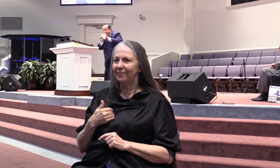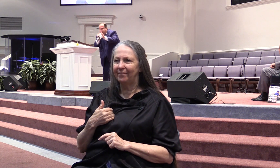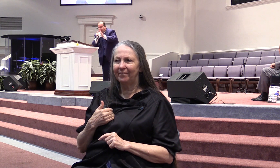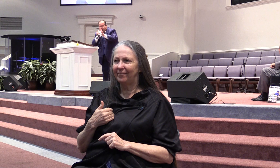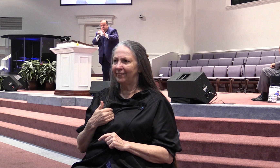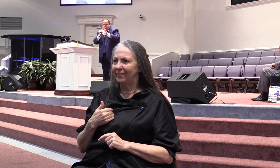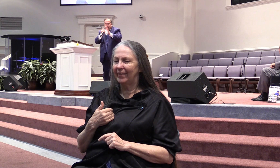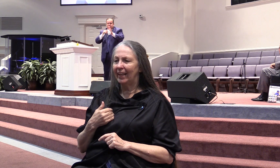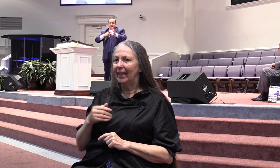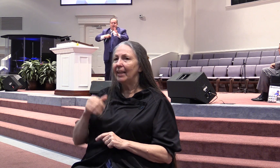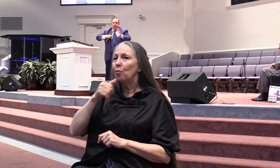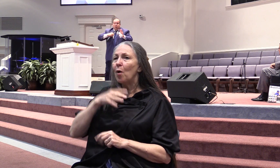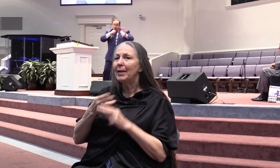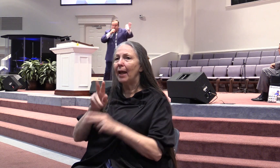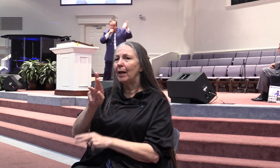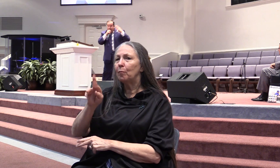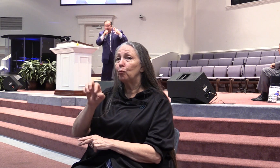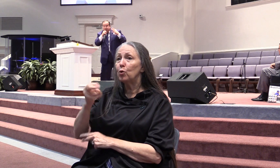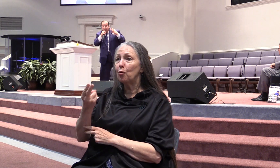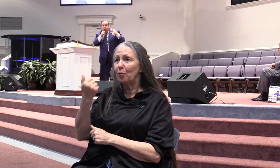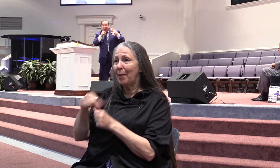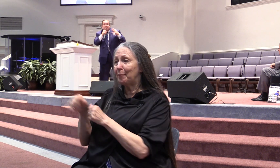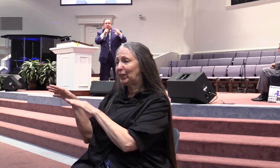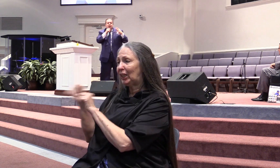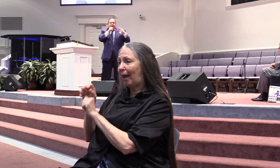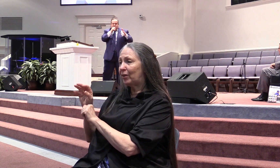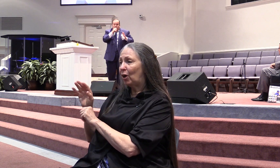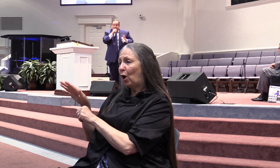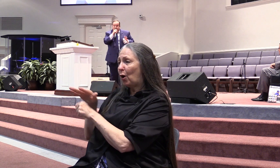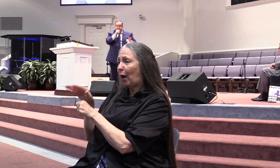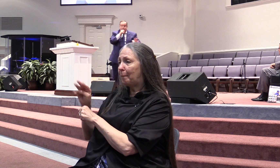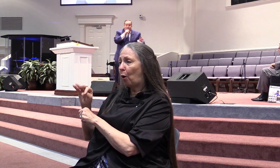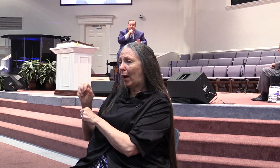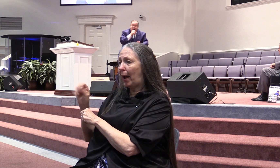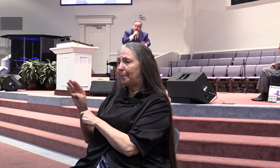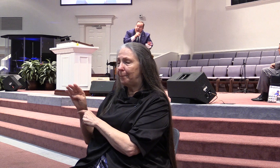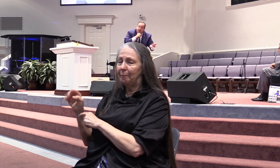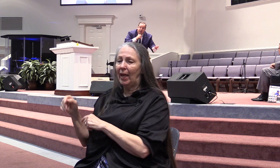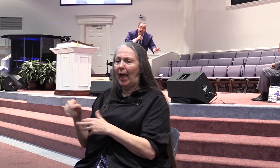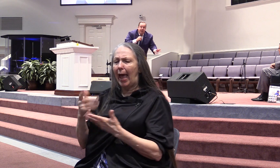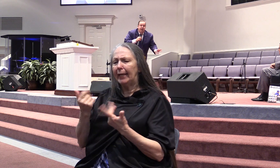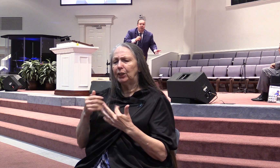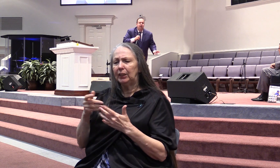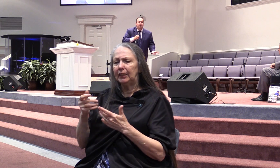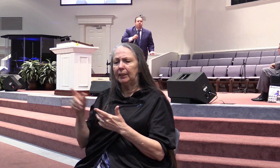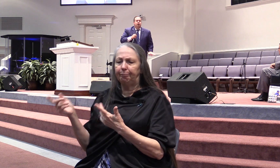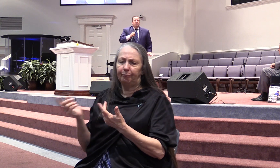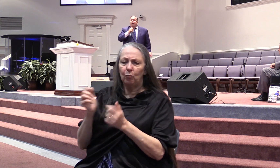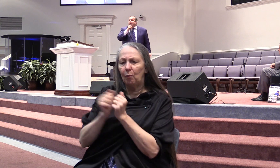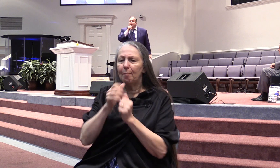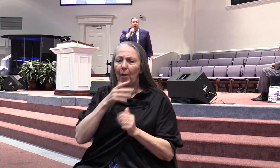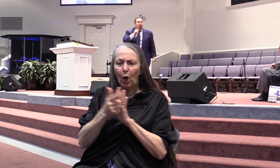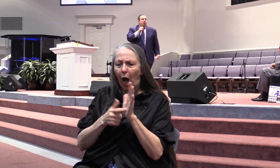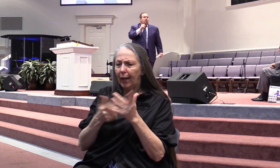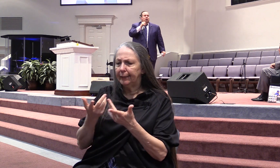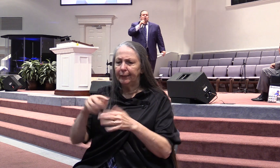Ruth capitalized on. Right? When she came back from Moab and she went into the field of Boaz and began to glean.